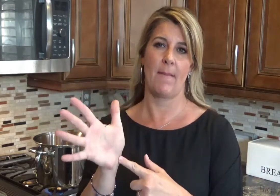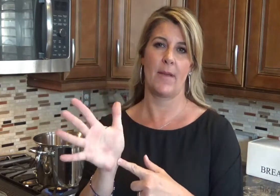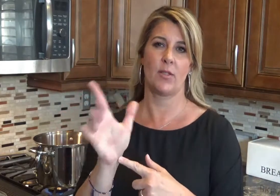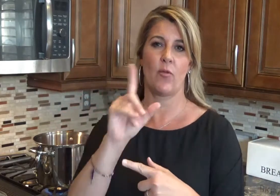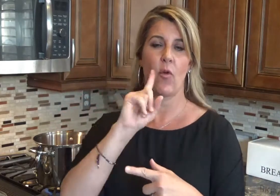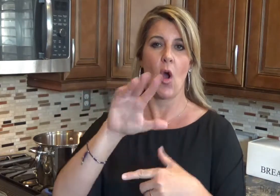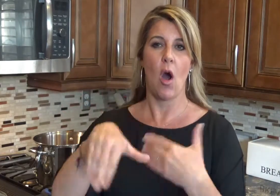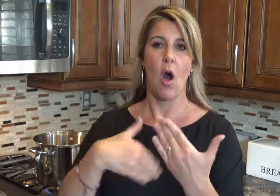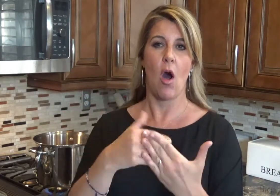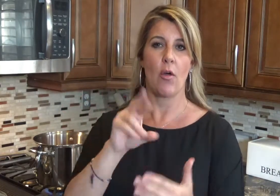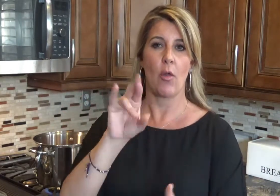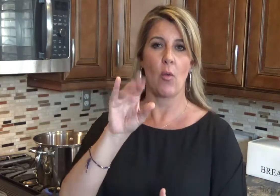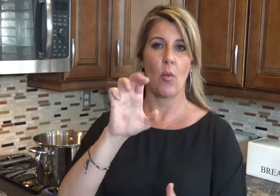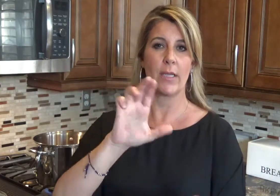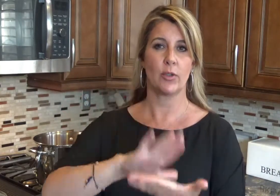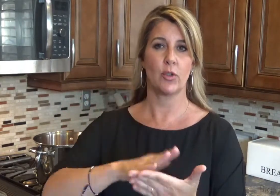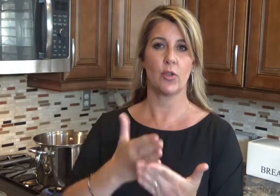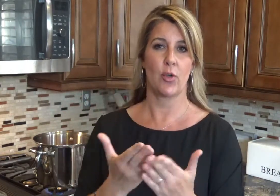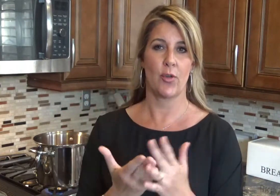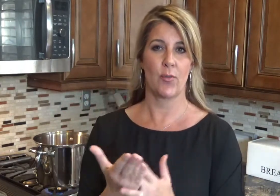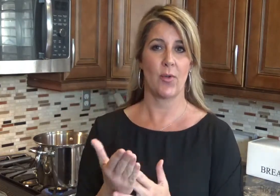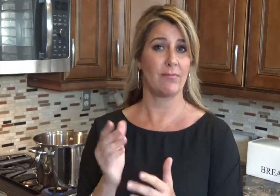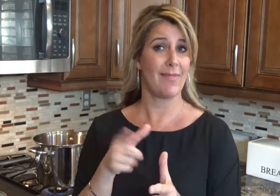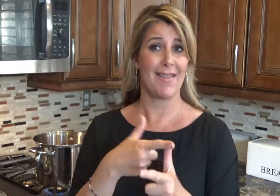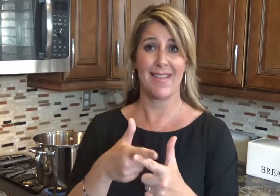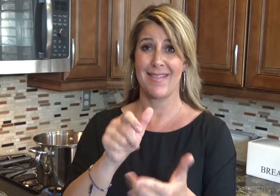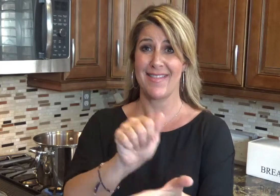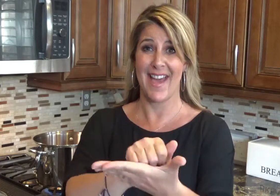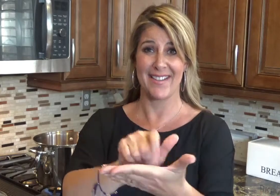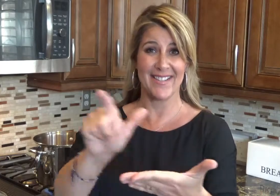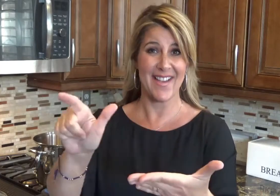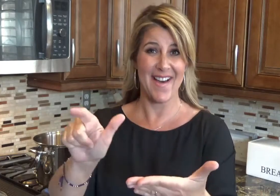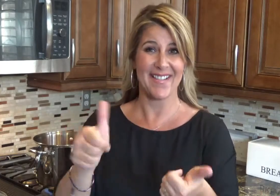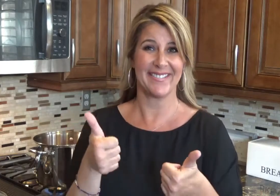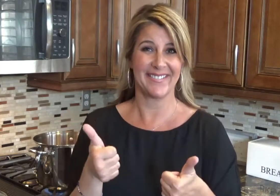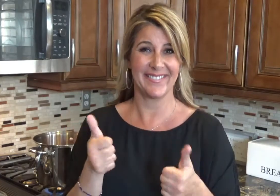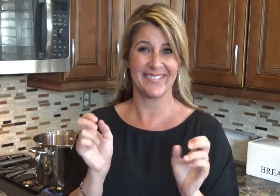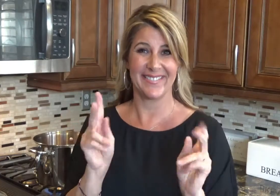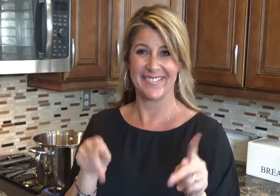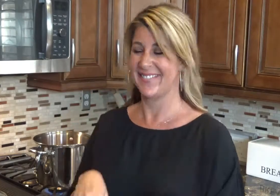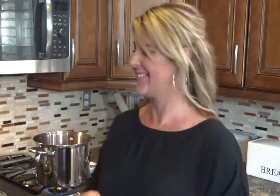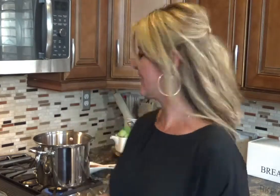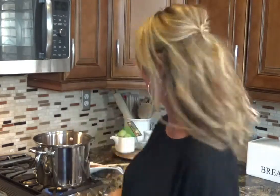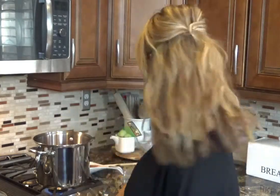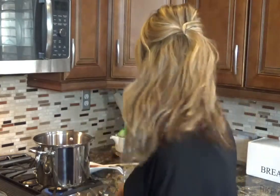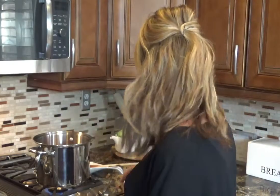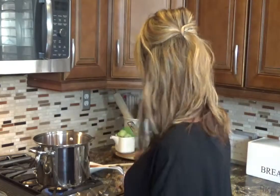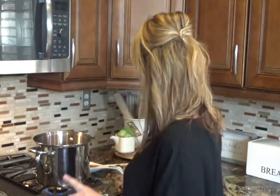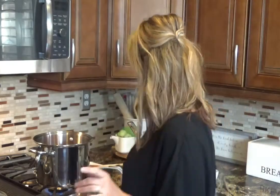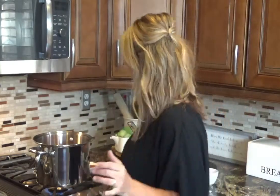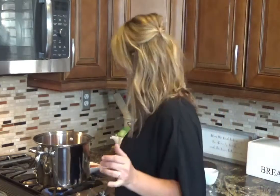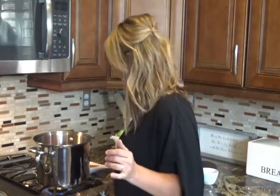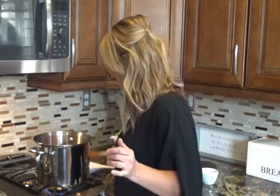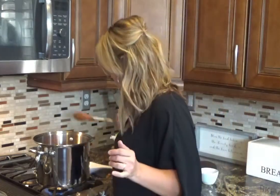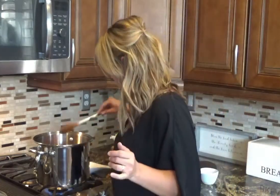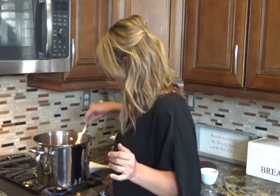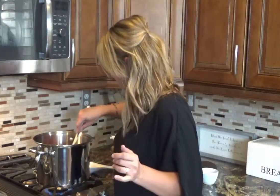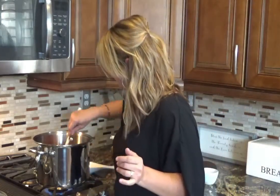for about 5 minutes with the lid on until the rice is absorbed. And then that is it, okay?